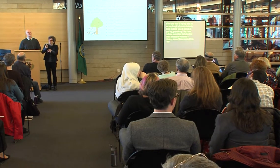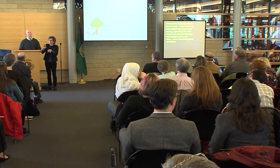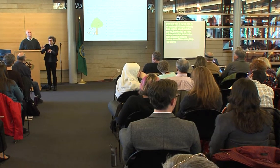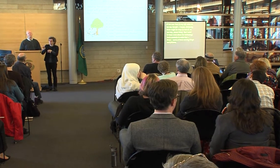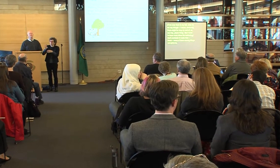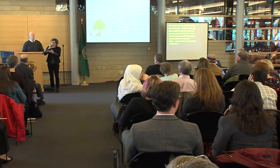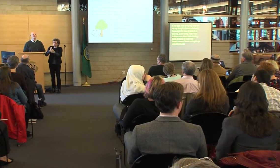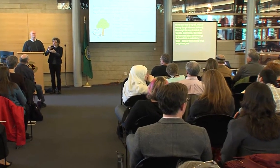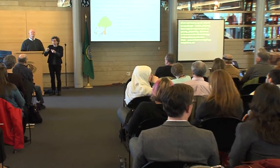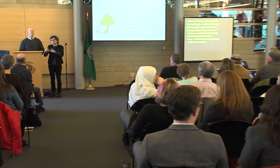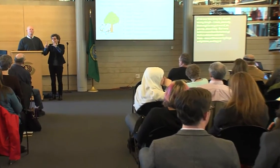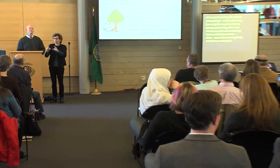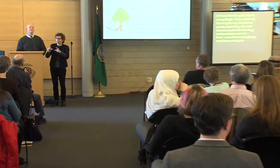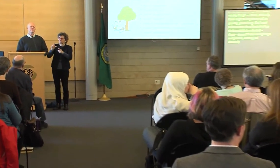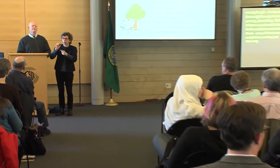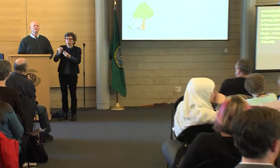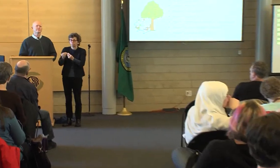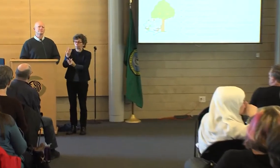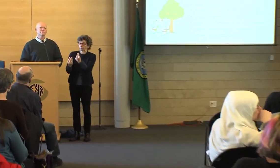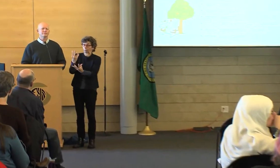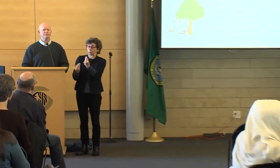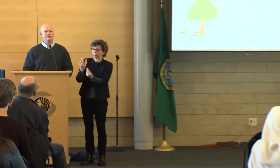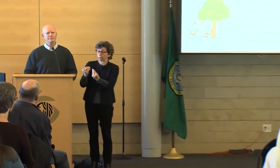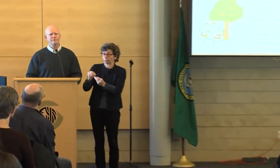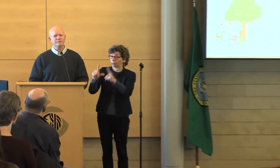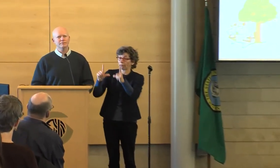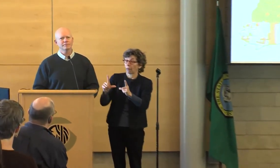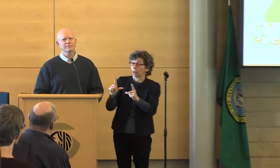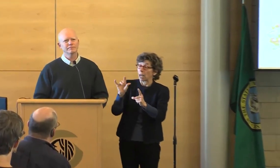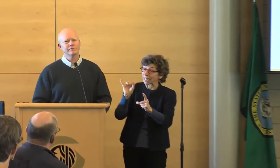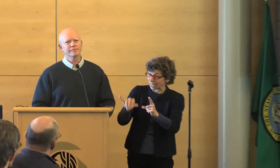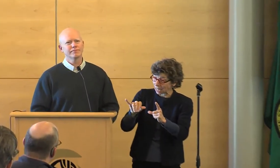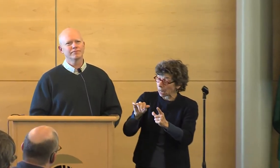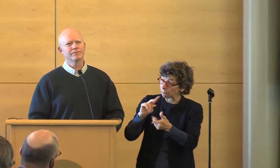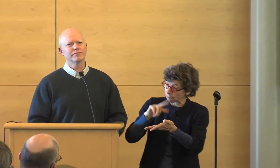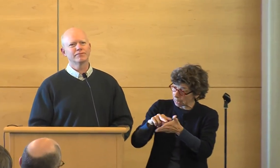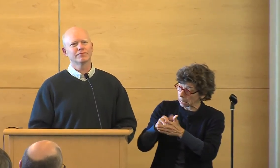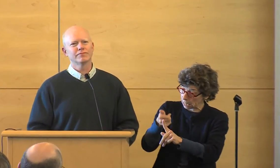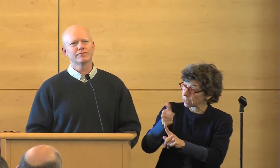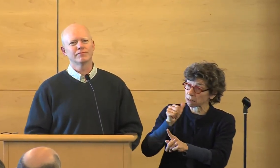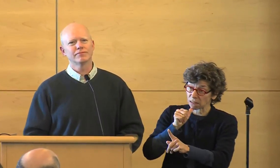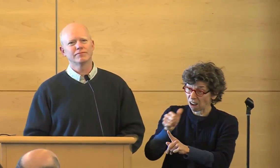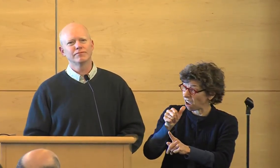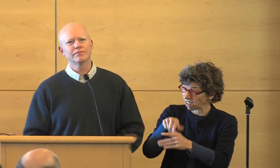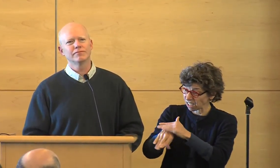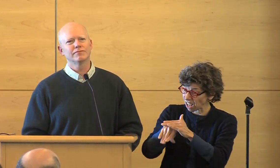But I want to know more about the technology that's available to make